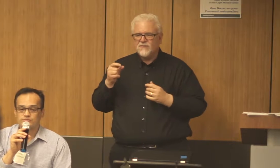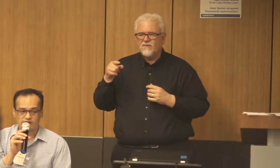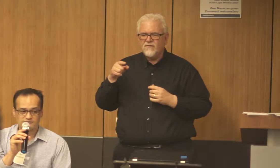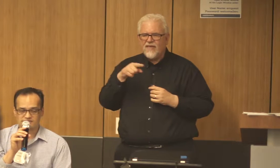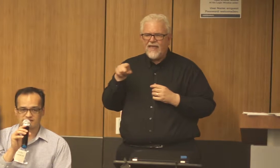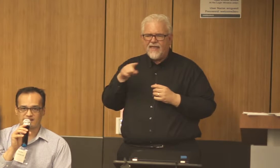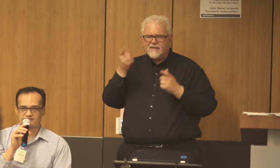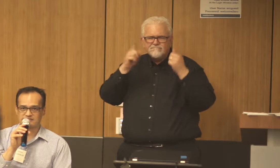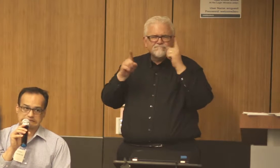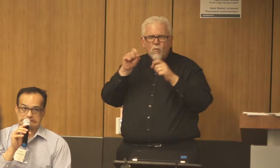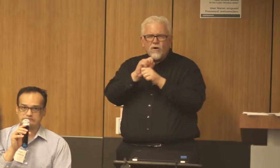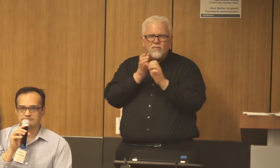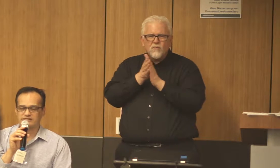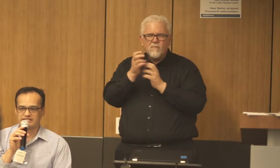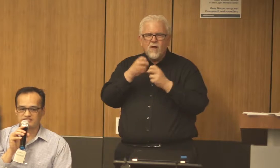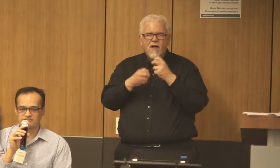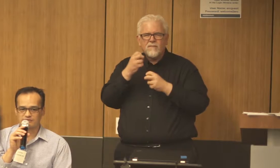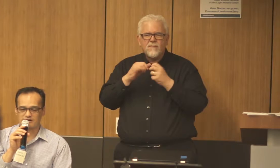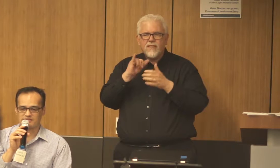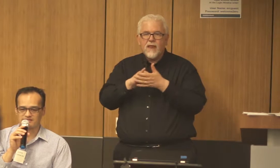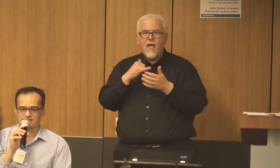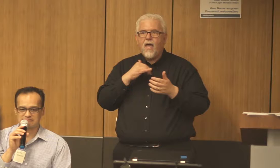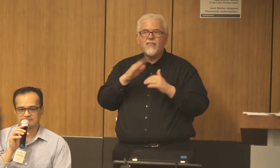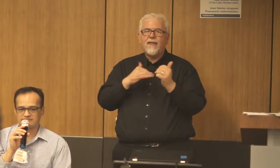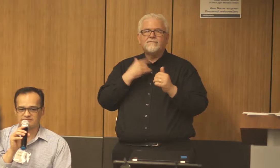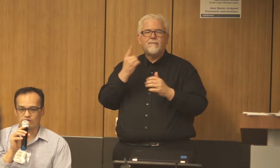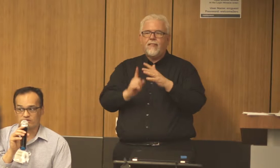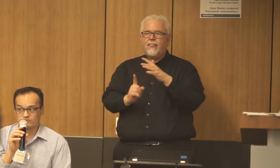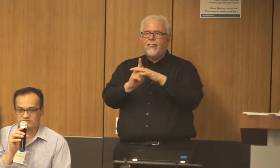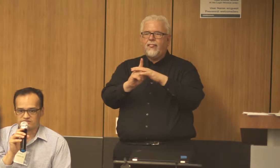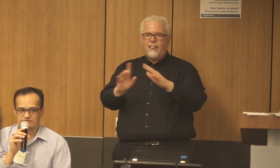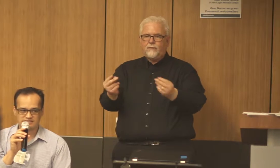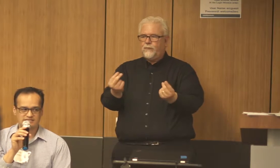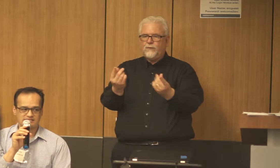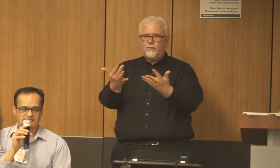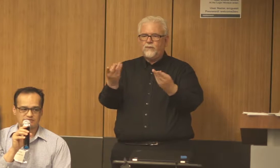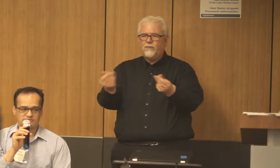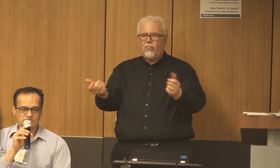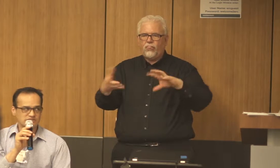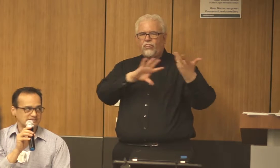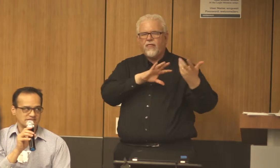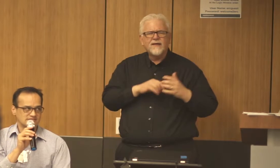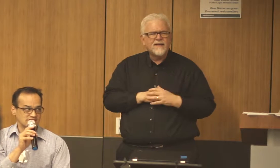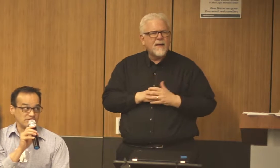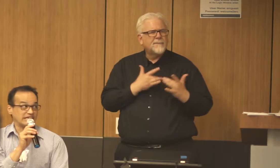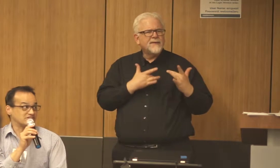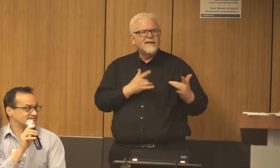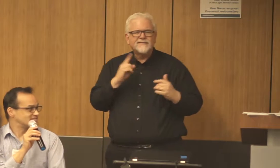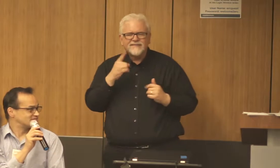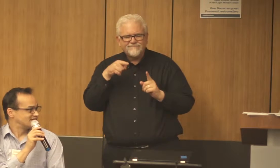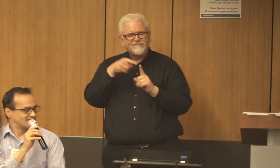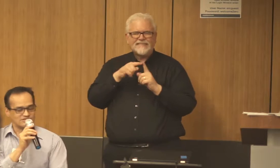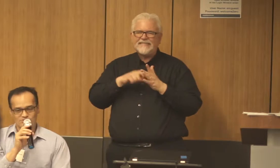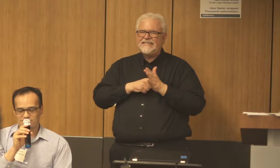work through problems instead of having an issue come up and then no one knows what to do. Usually it's just